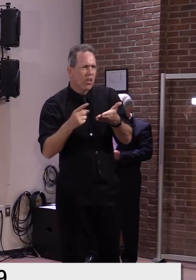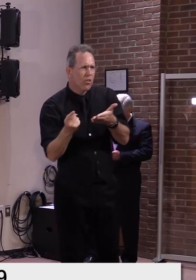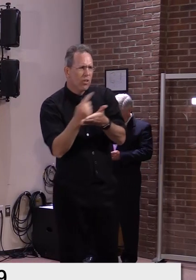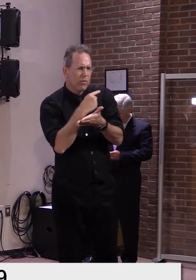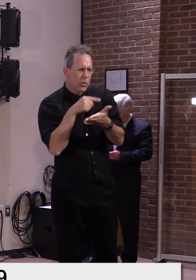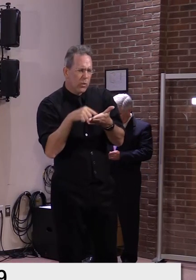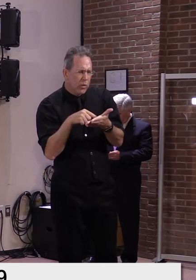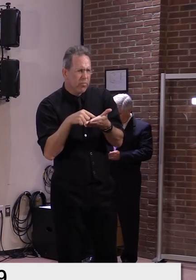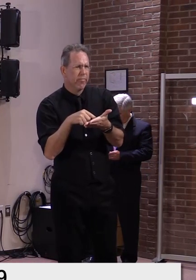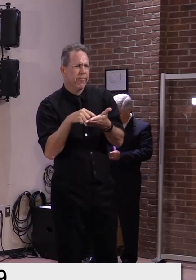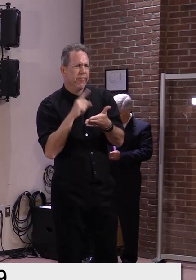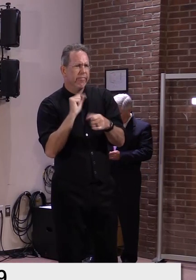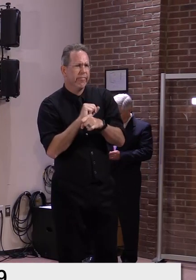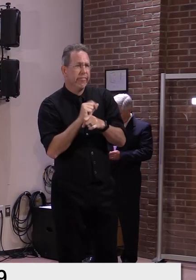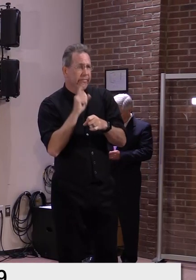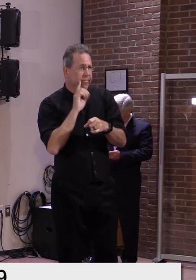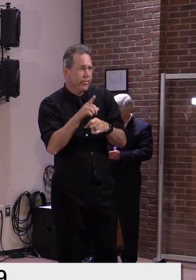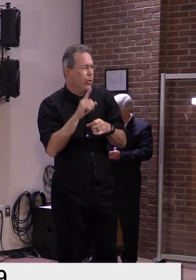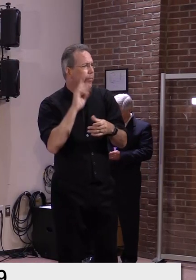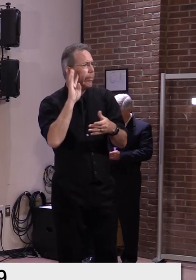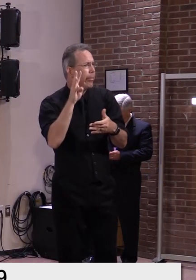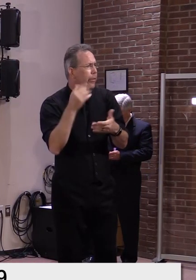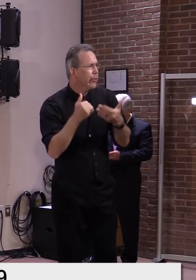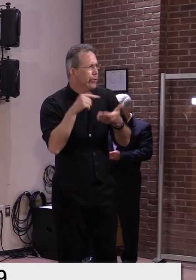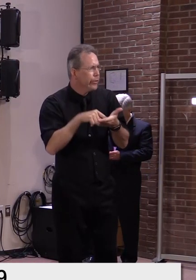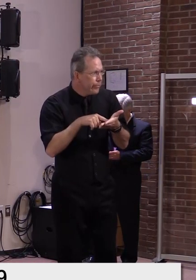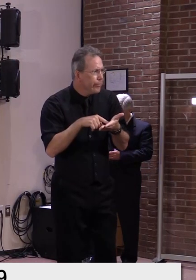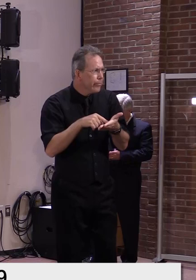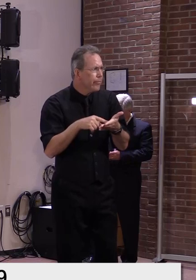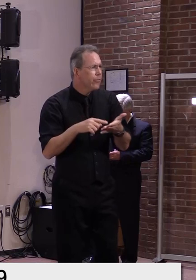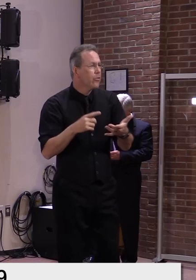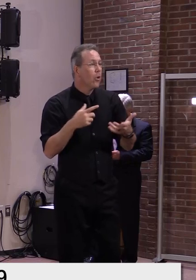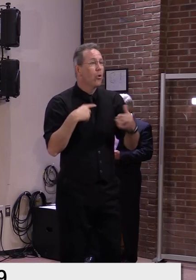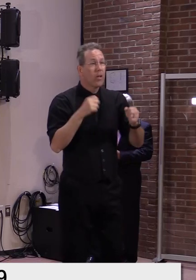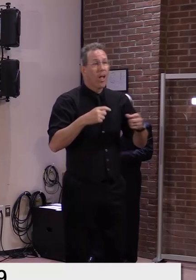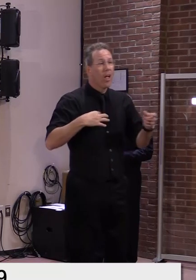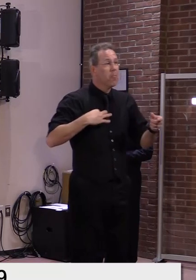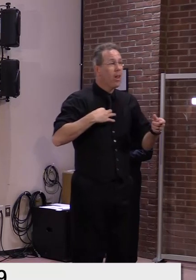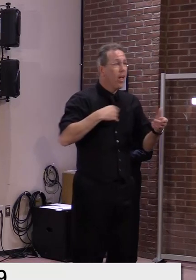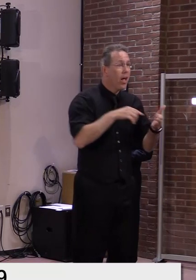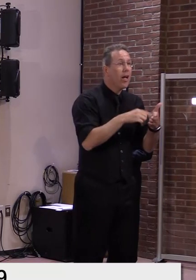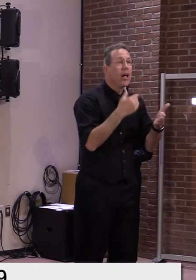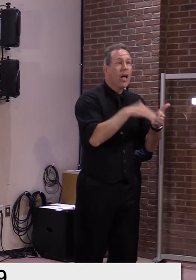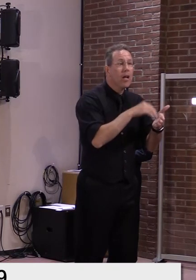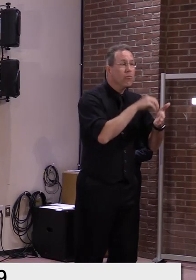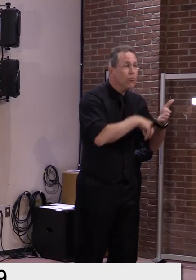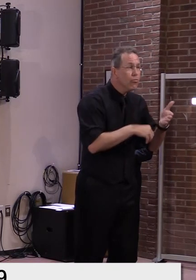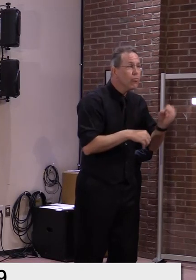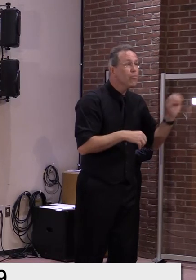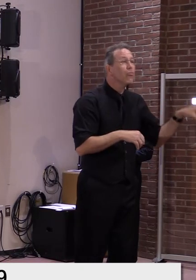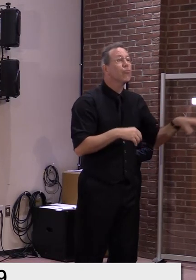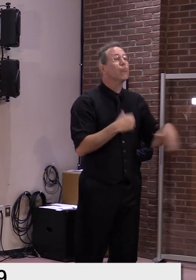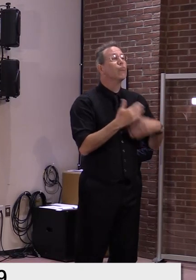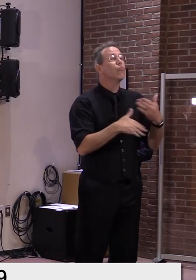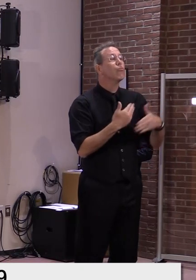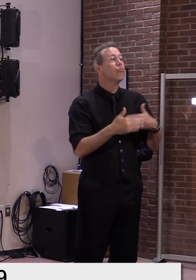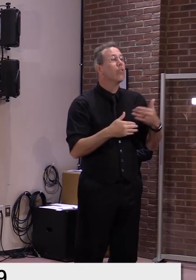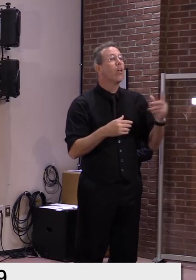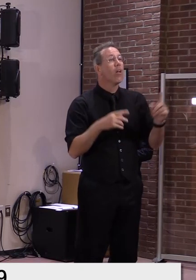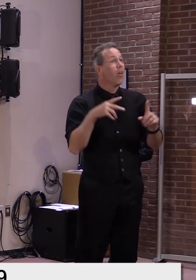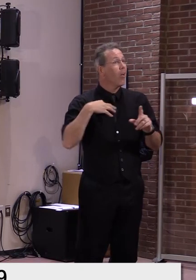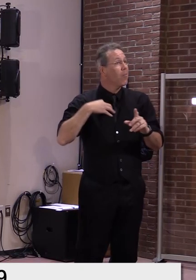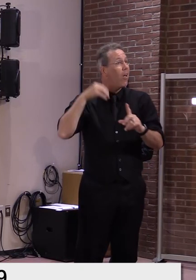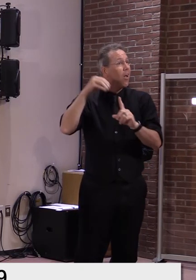to file. And there are many times if someone is in filing status, they can still file their weekly claims, but if the claim is under